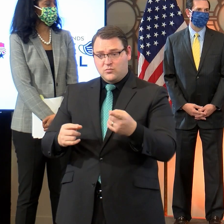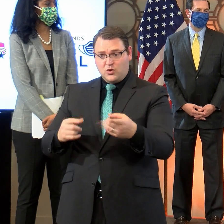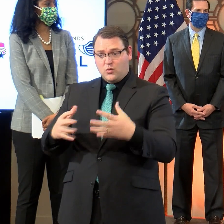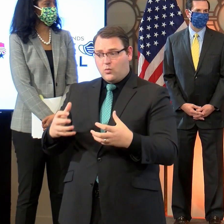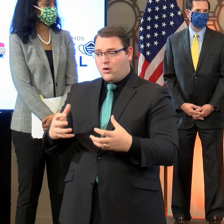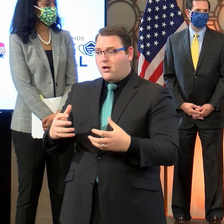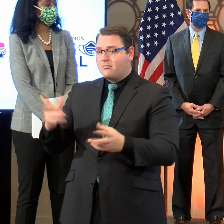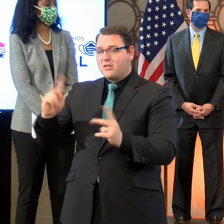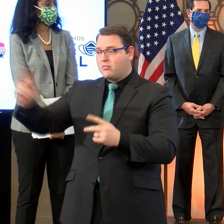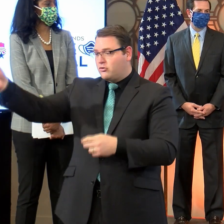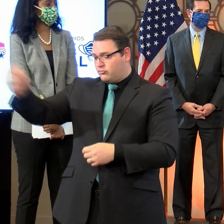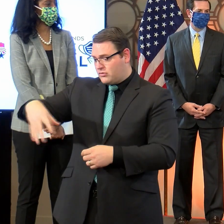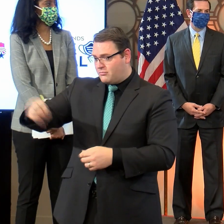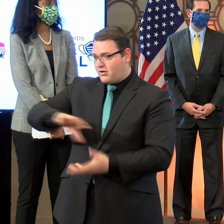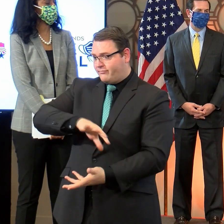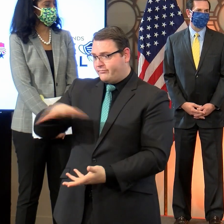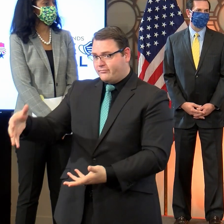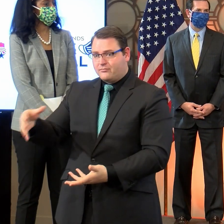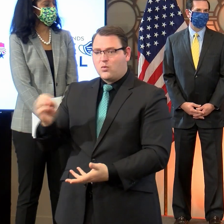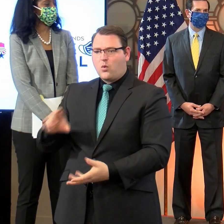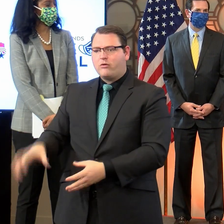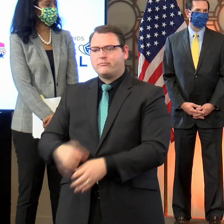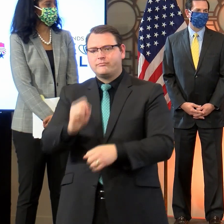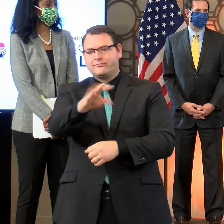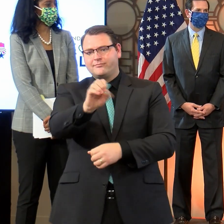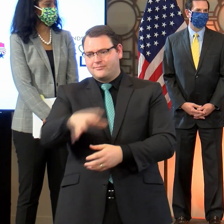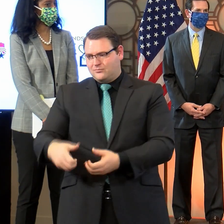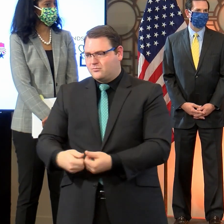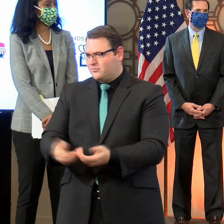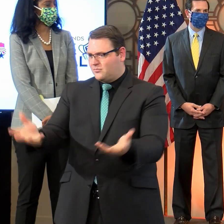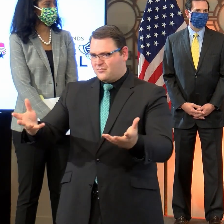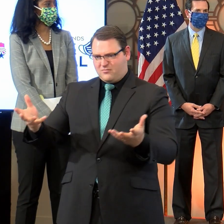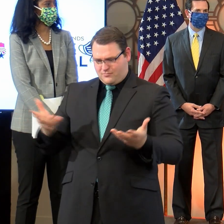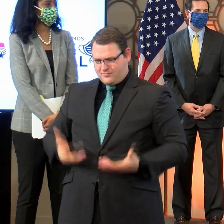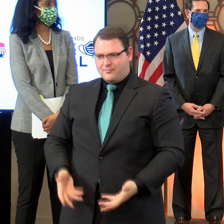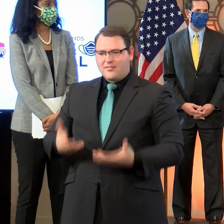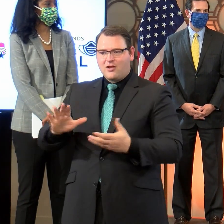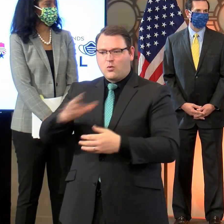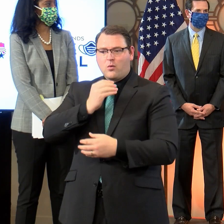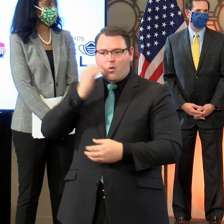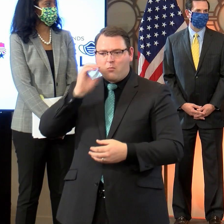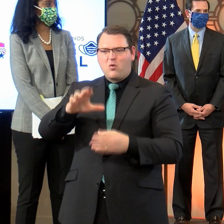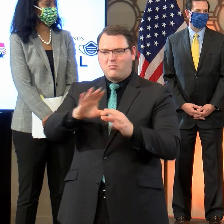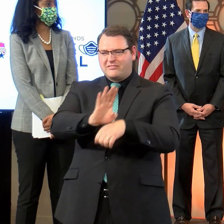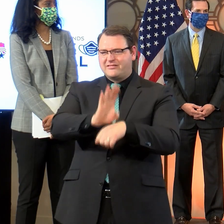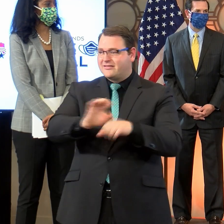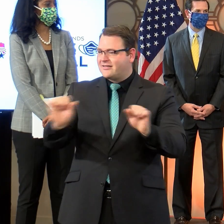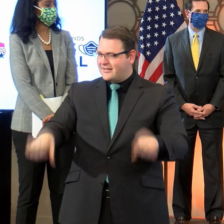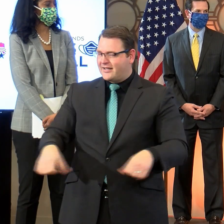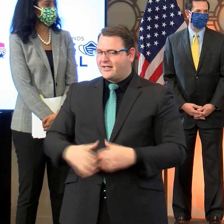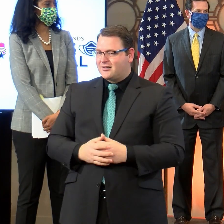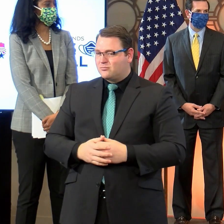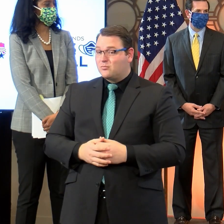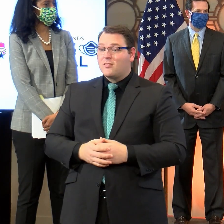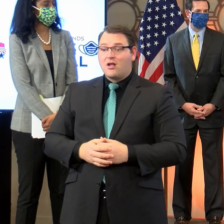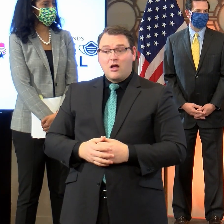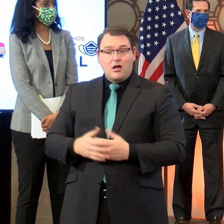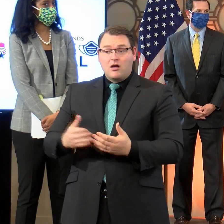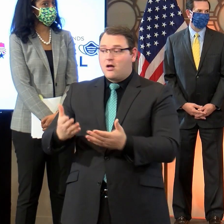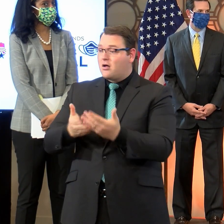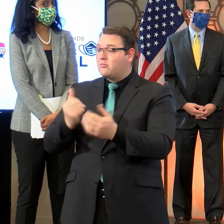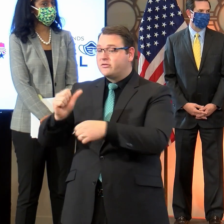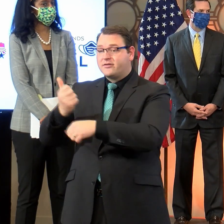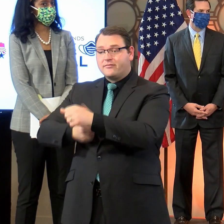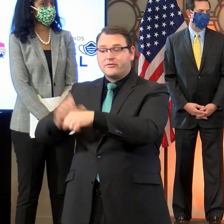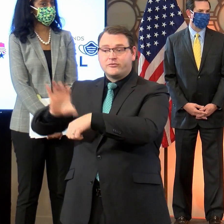a pickup or a drop-off point. So it's very simple, very easy. This is something that almost every church or